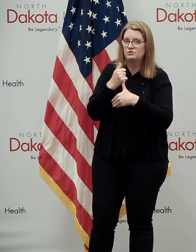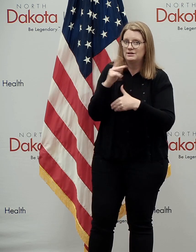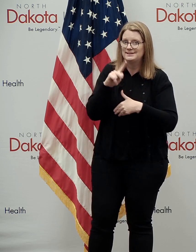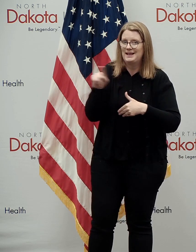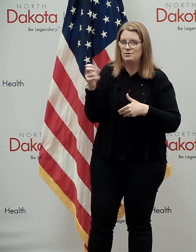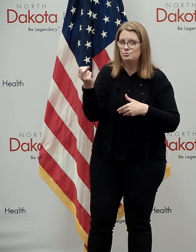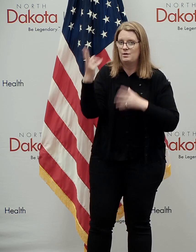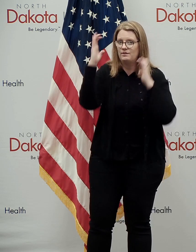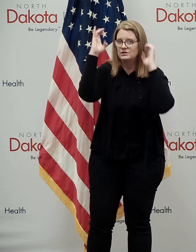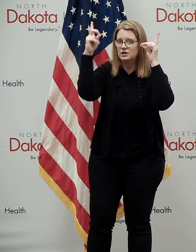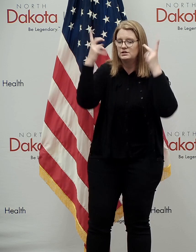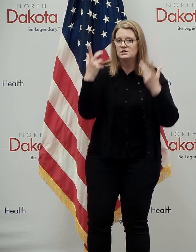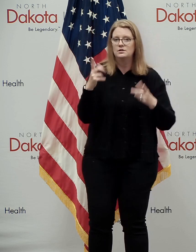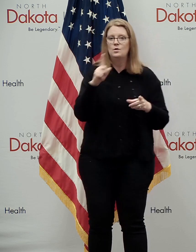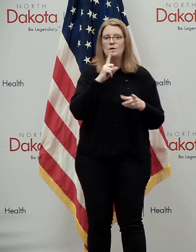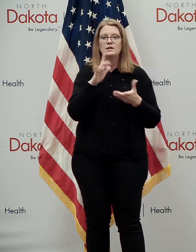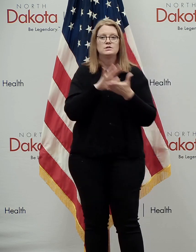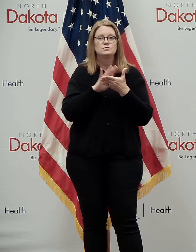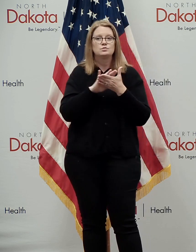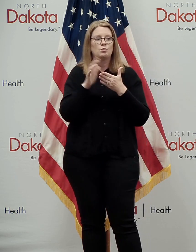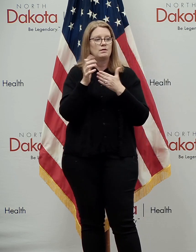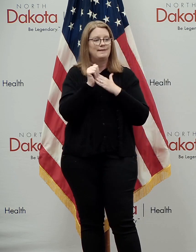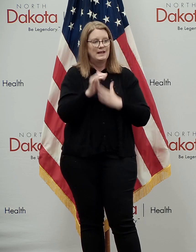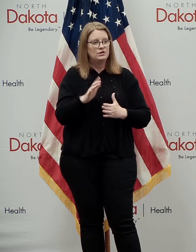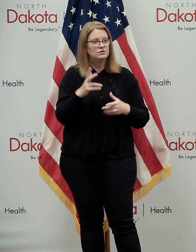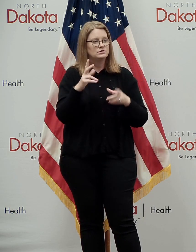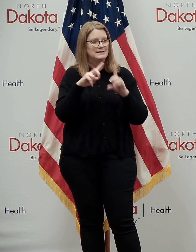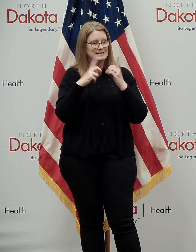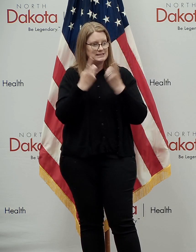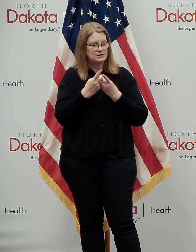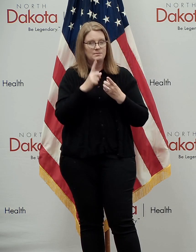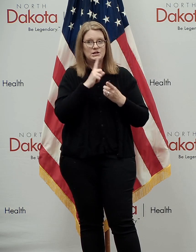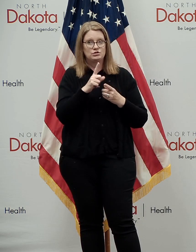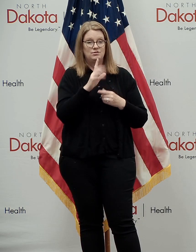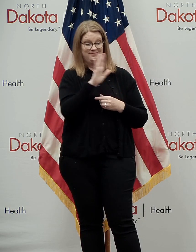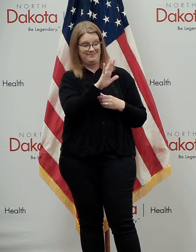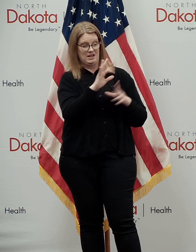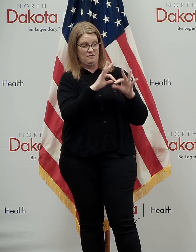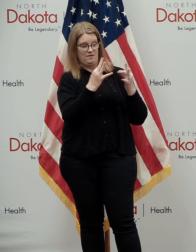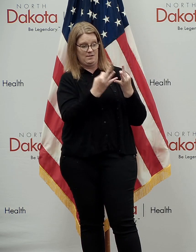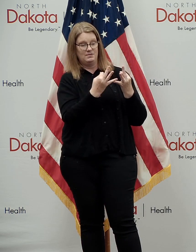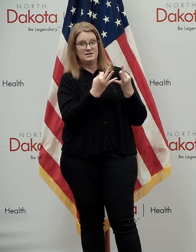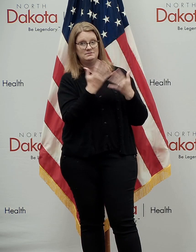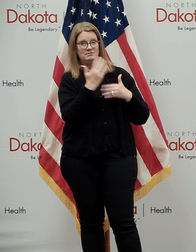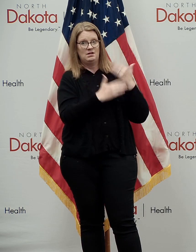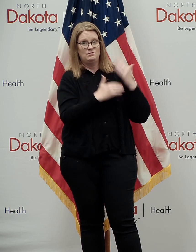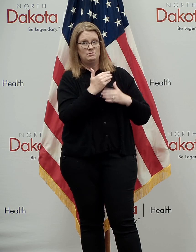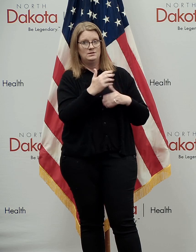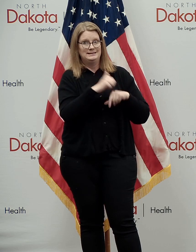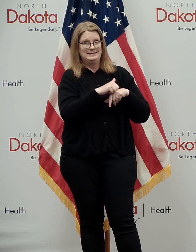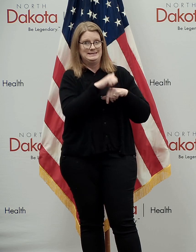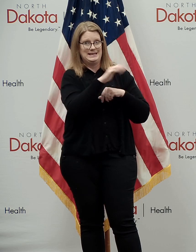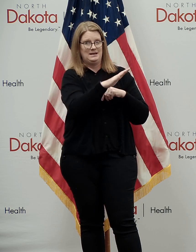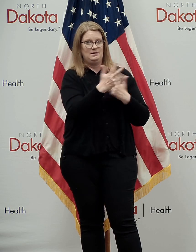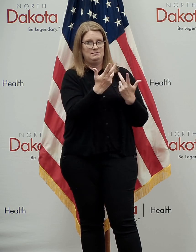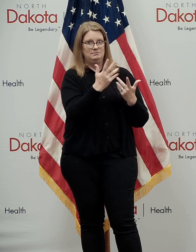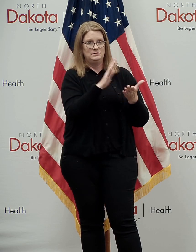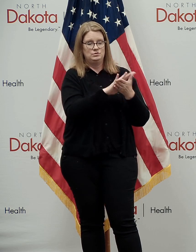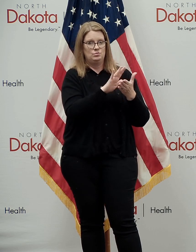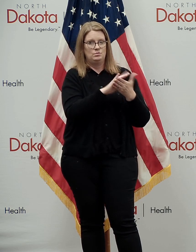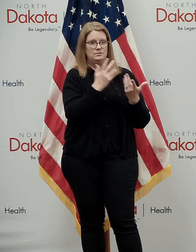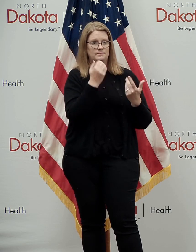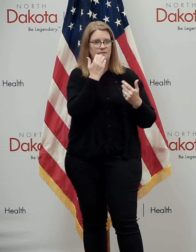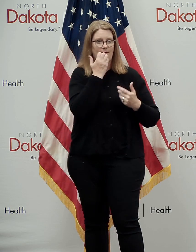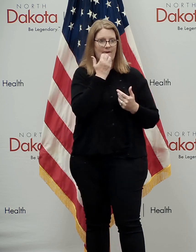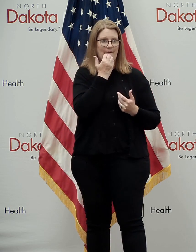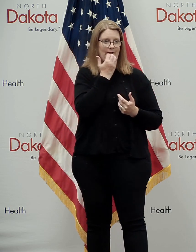leaders and school administrators to do what it takes to make sure that their families feel comfortable sending their students in whichever way they feel is suitable